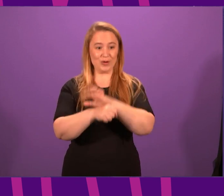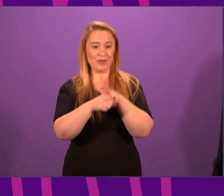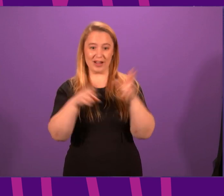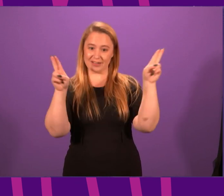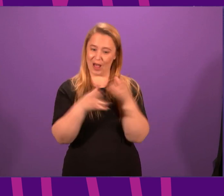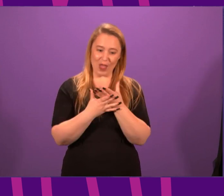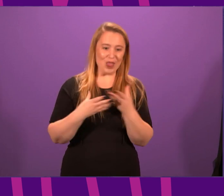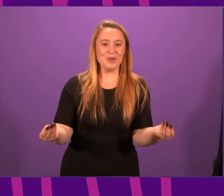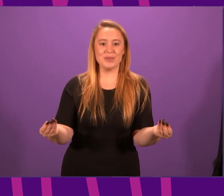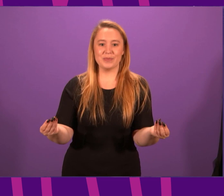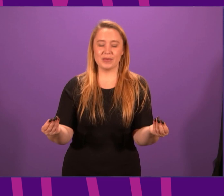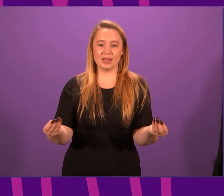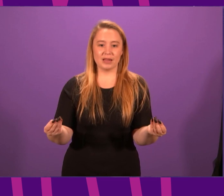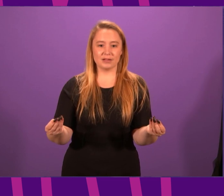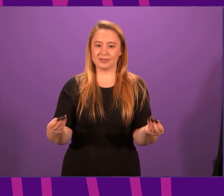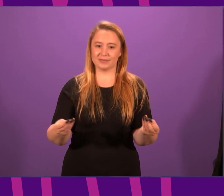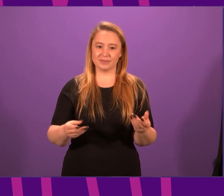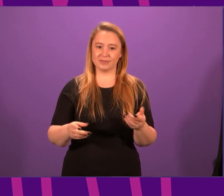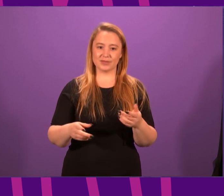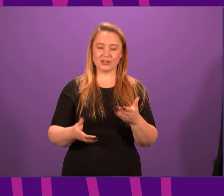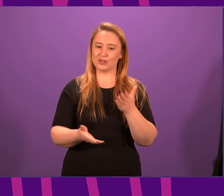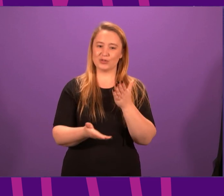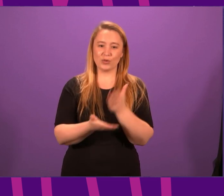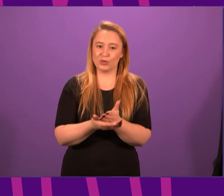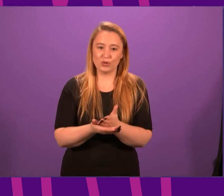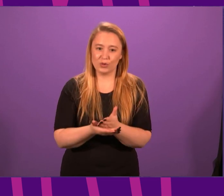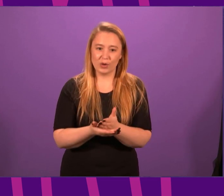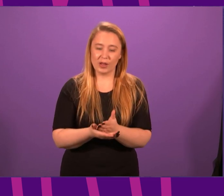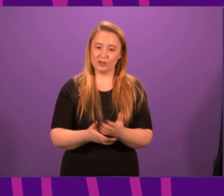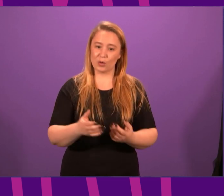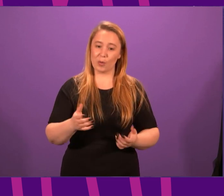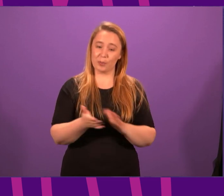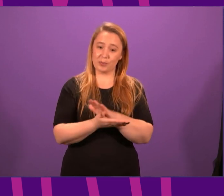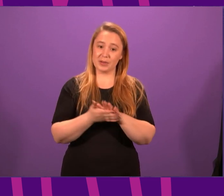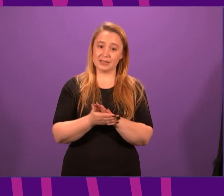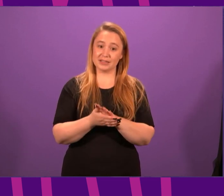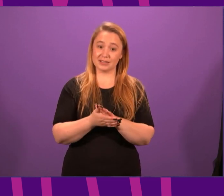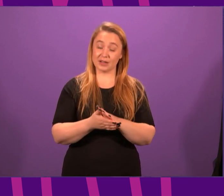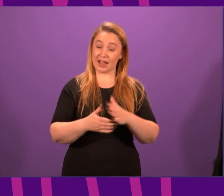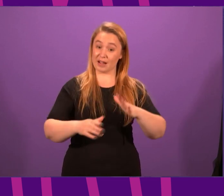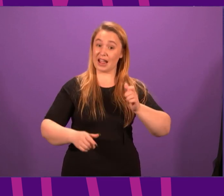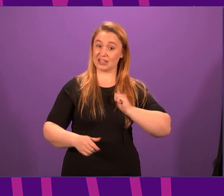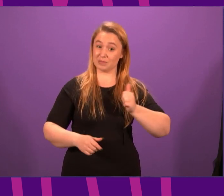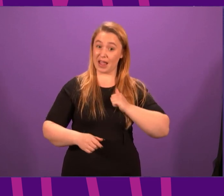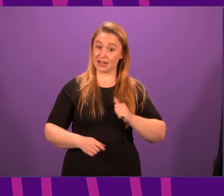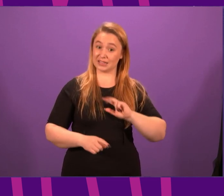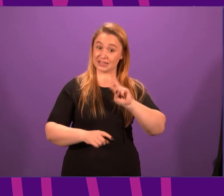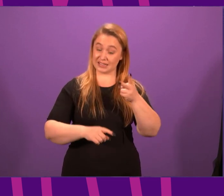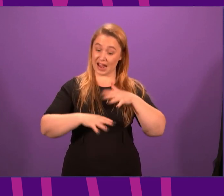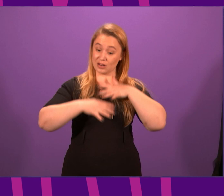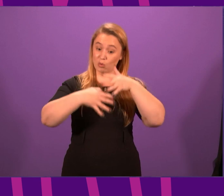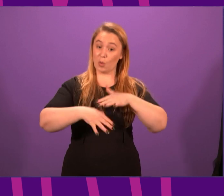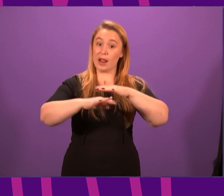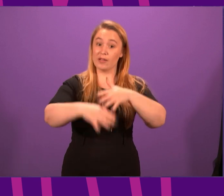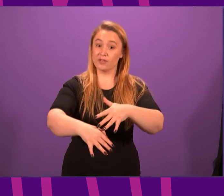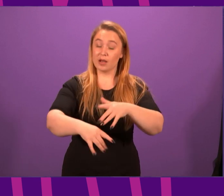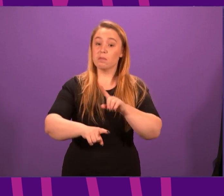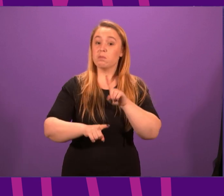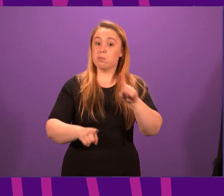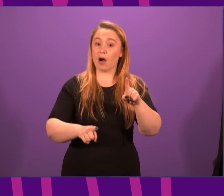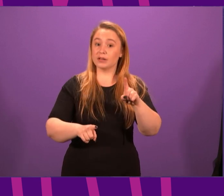they missed the opportunity to get ready for the widely predicted second wave with greater